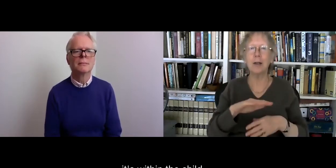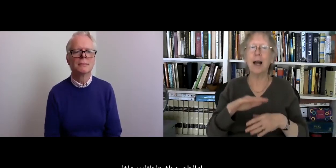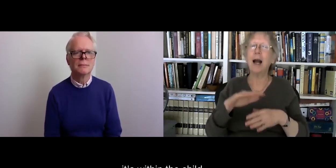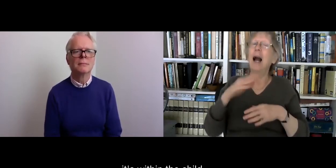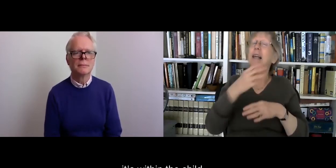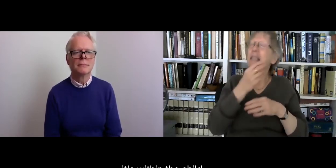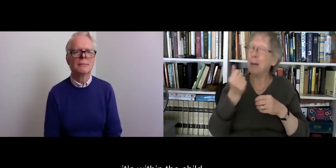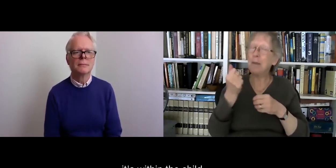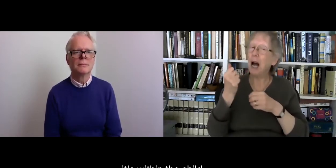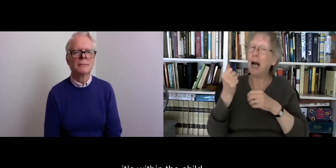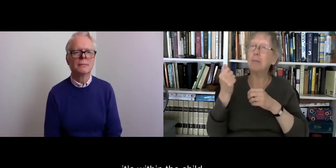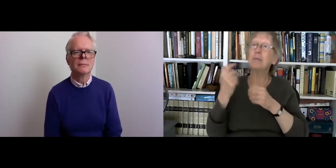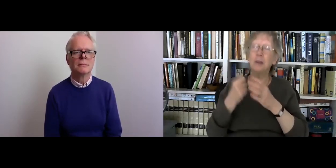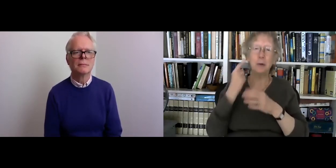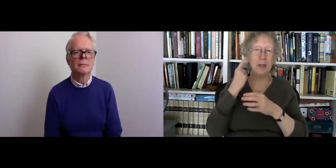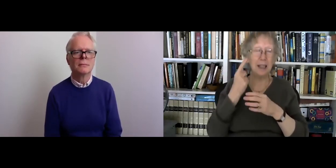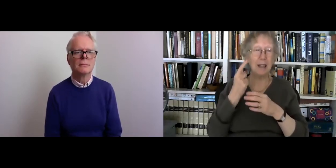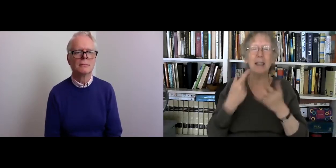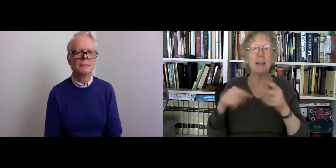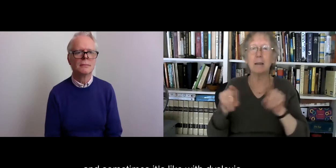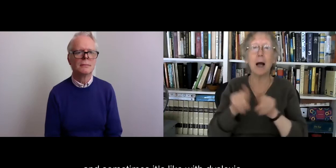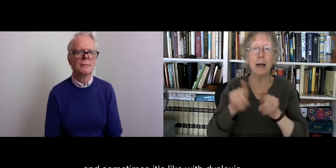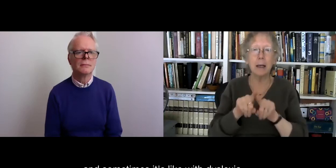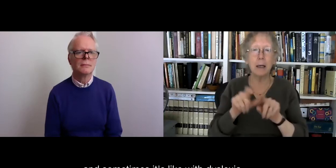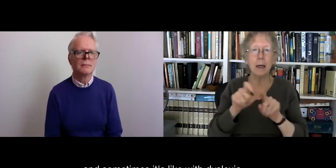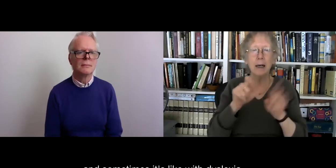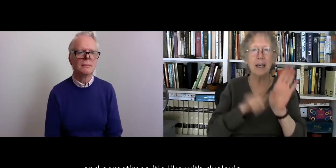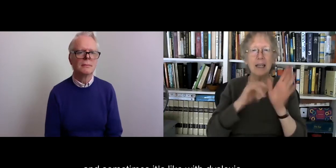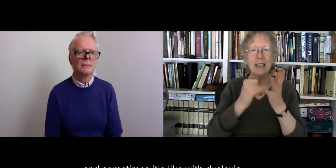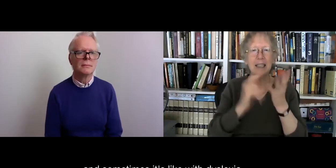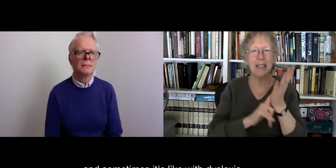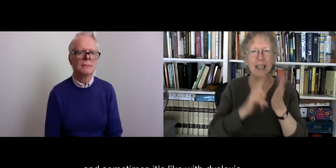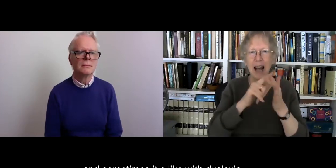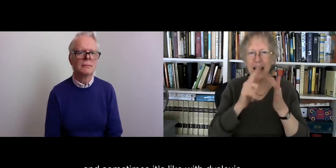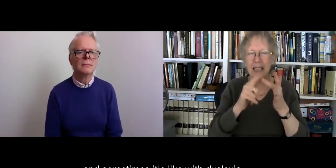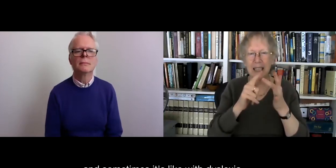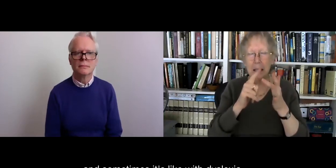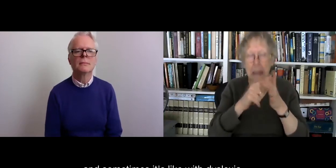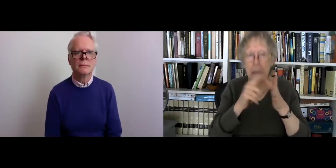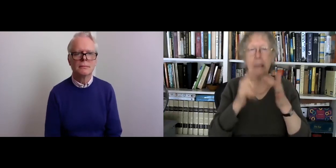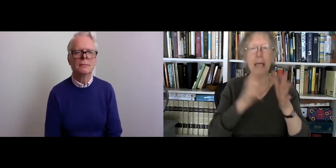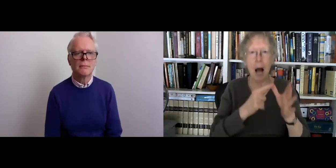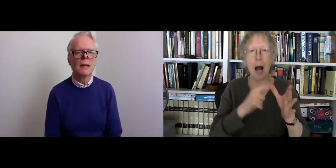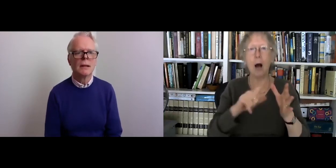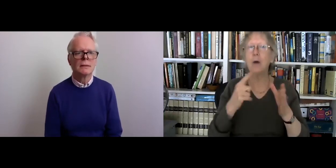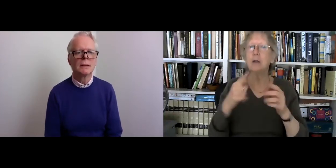it's within the child. And sometimes it's like with dyslexia,